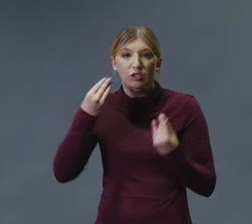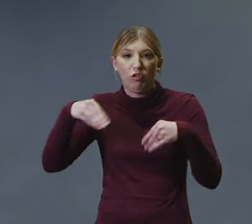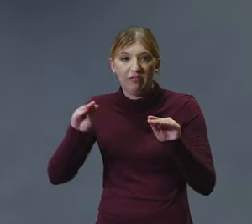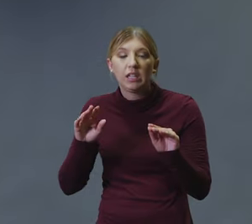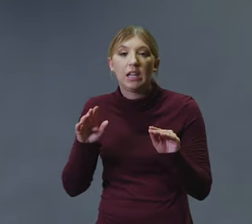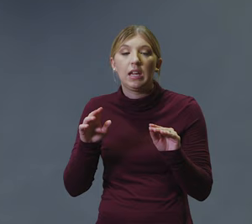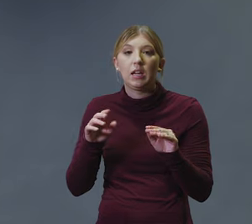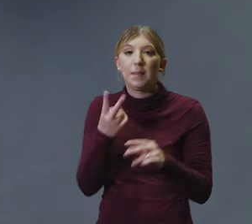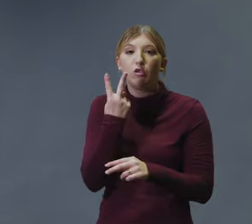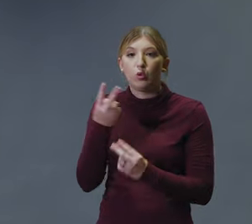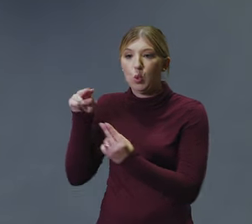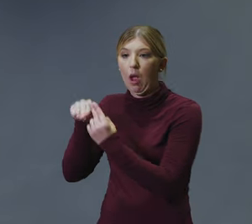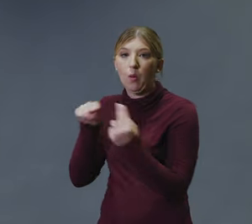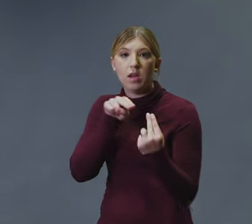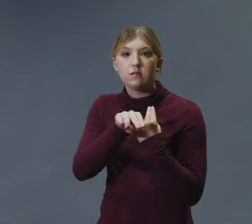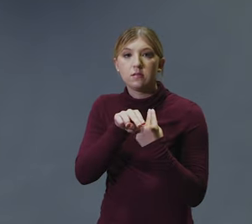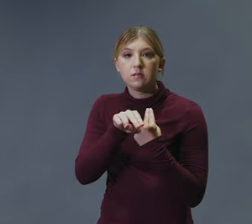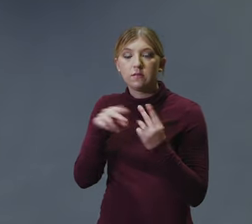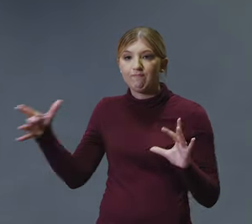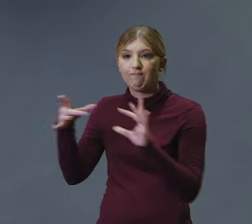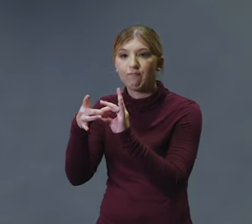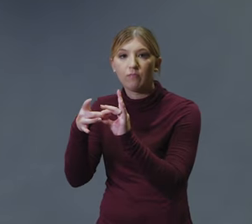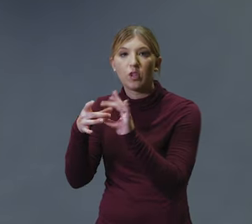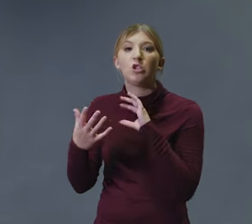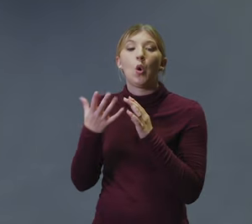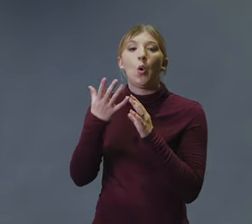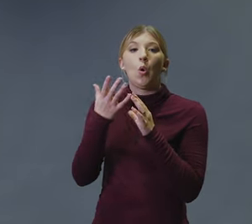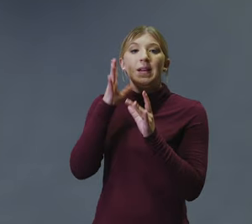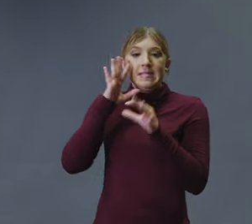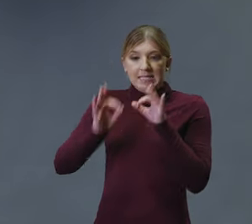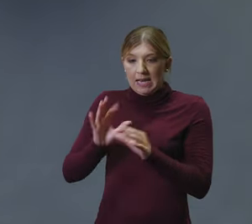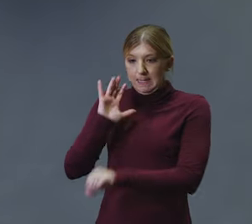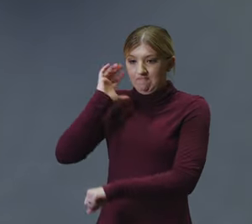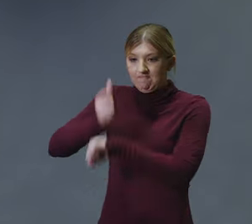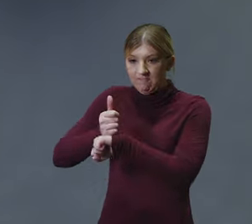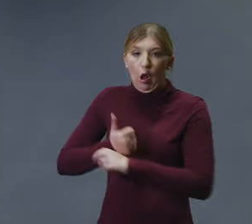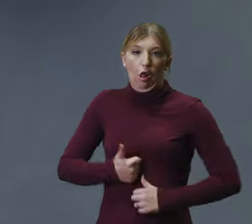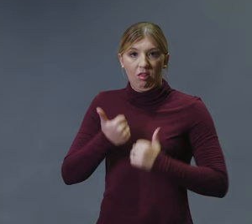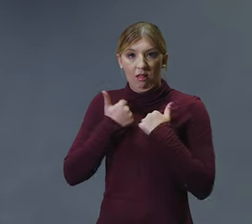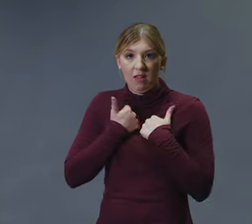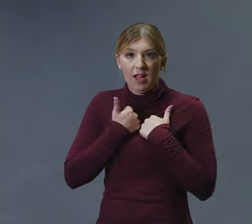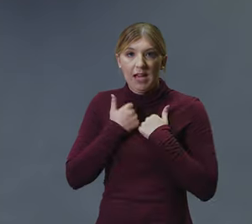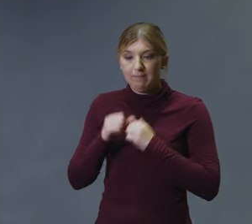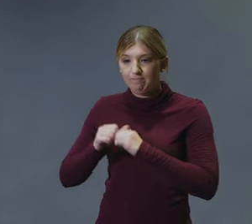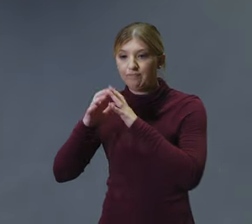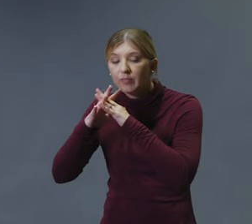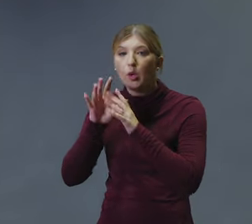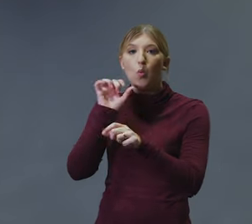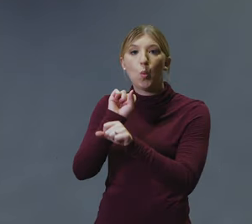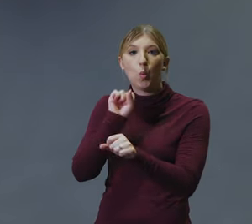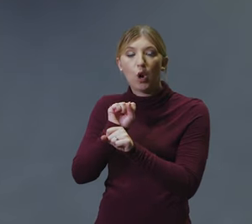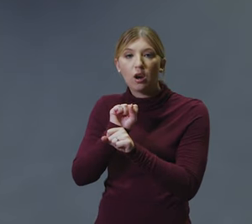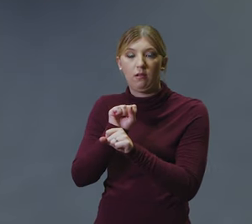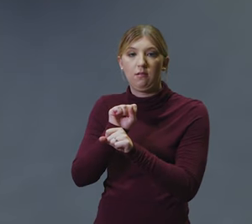two highways intersecting. And this is where we have decided to place our lives, to do the work of